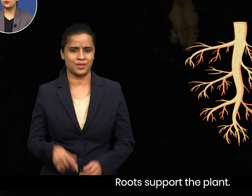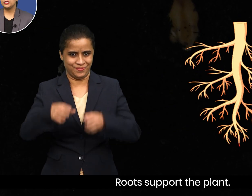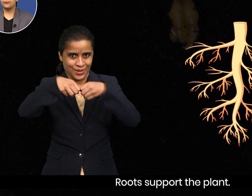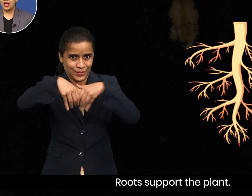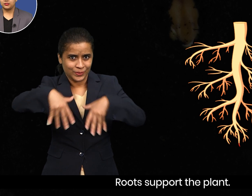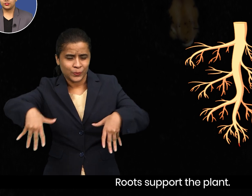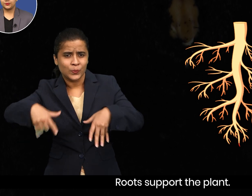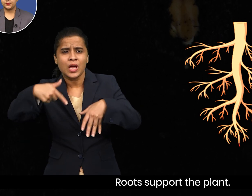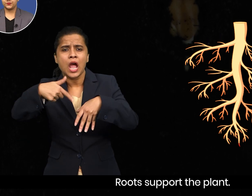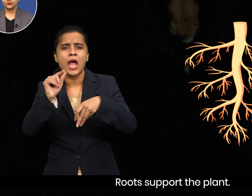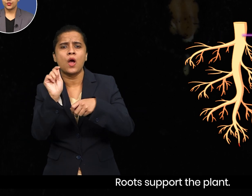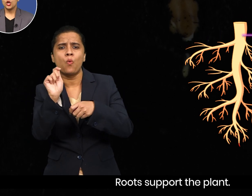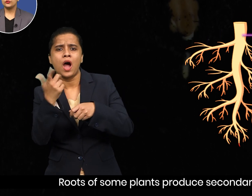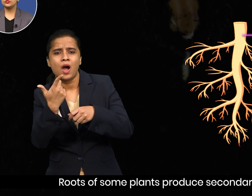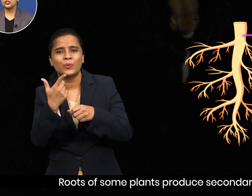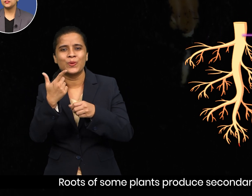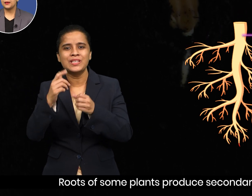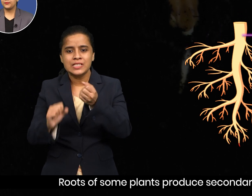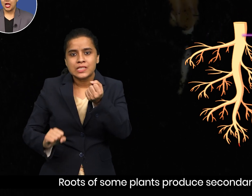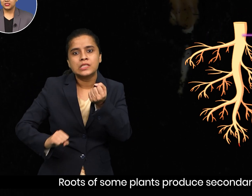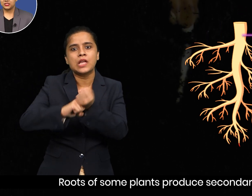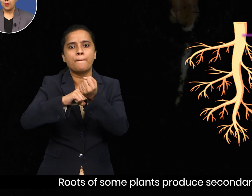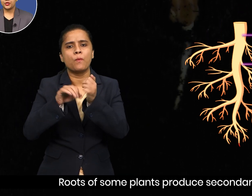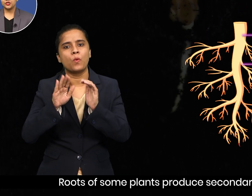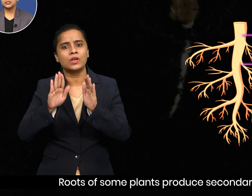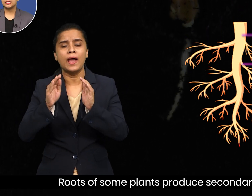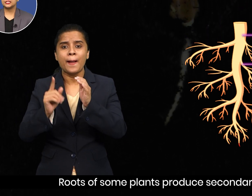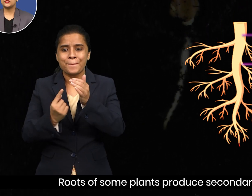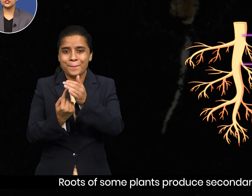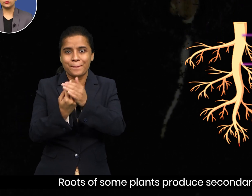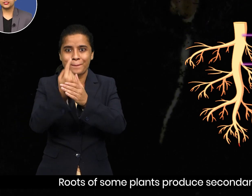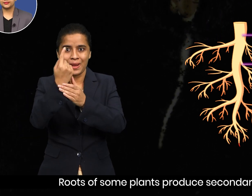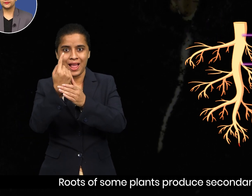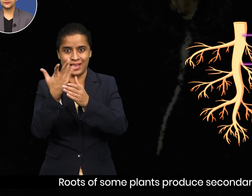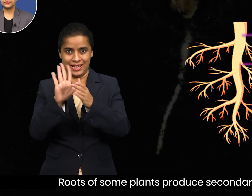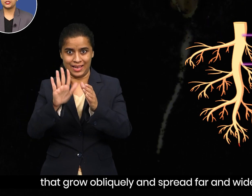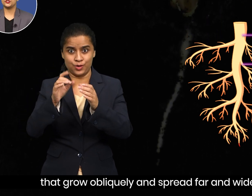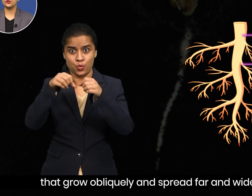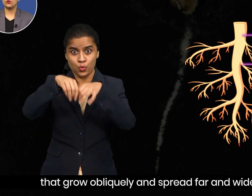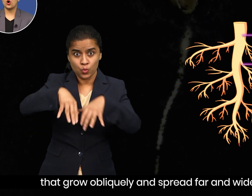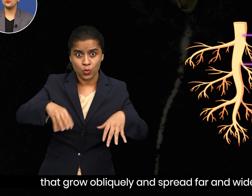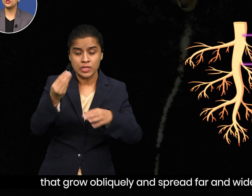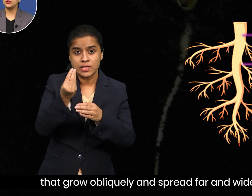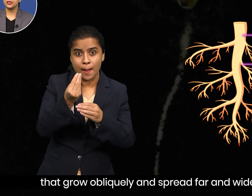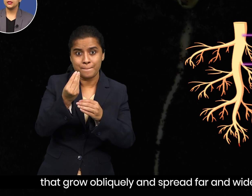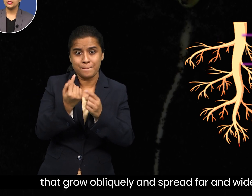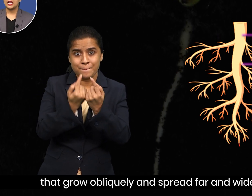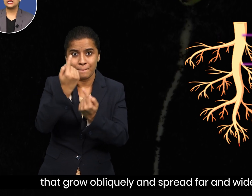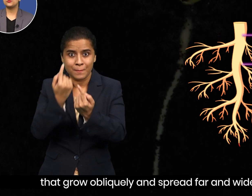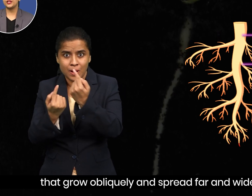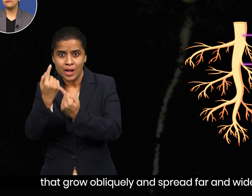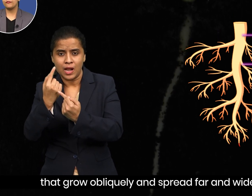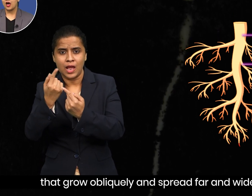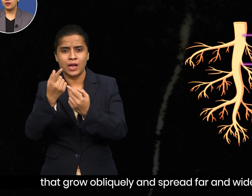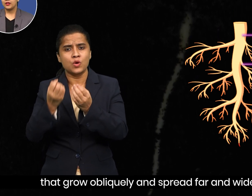Roots support the plant. Roots of some plants produce secondary roots that grow obliquely